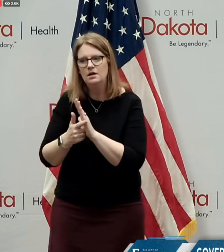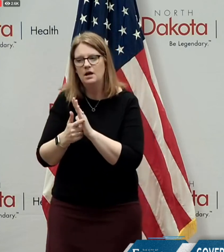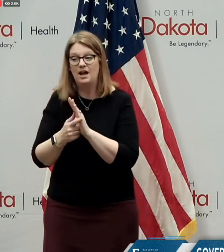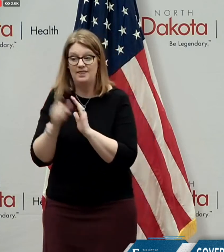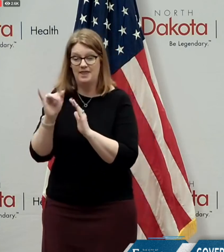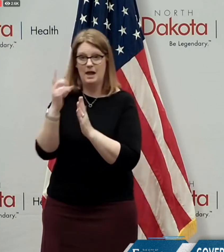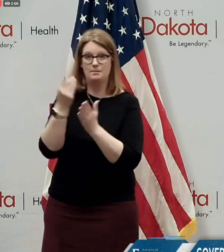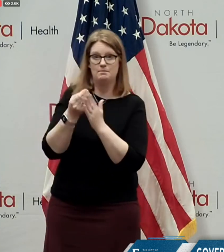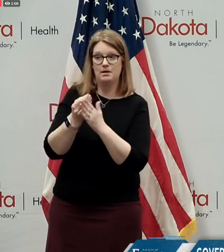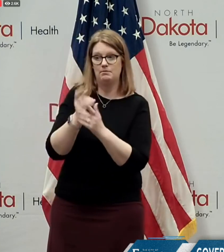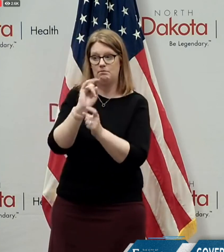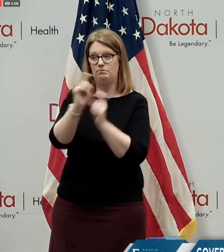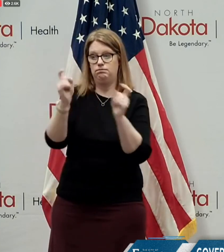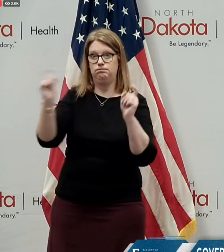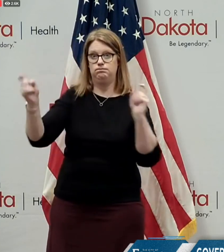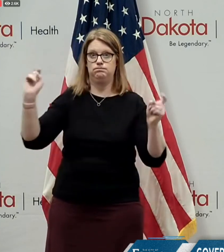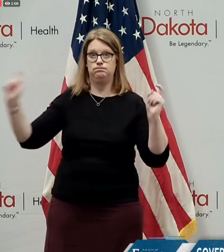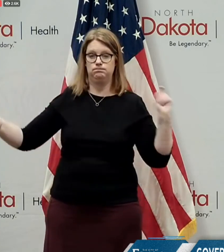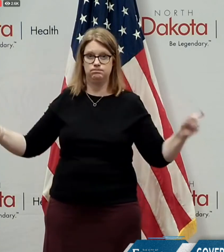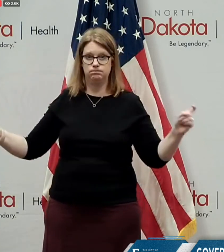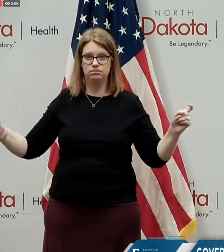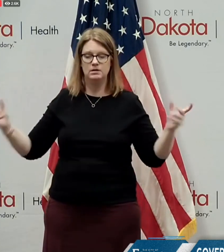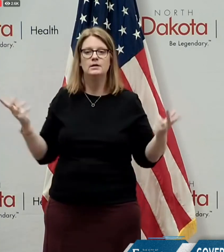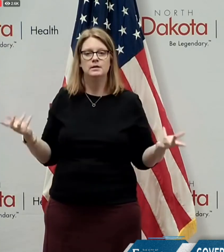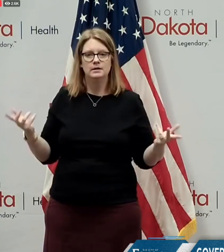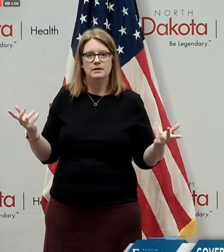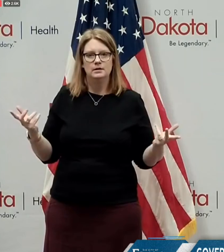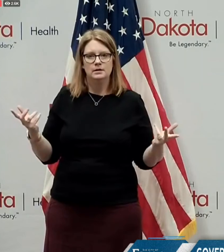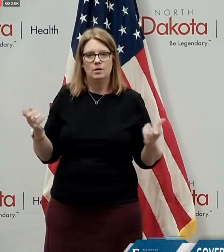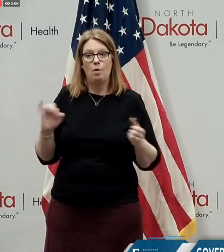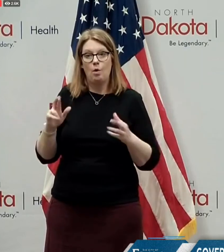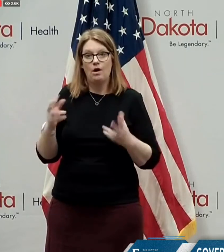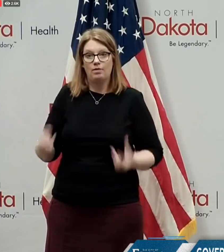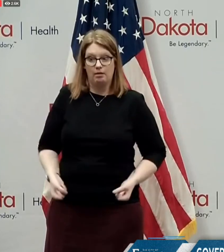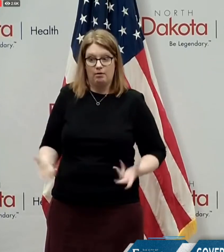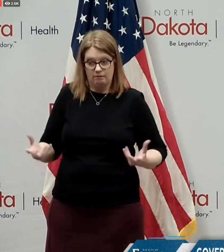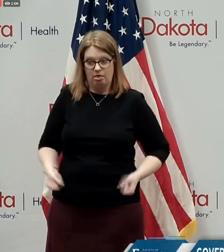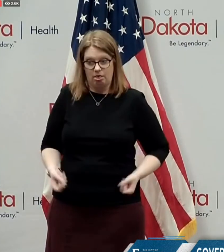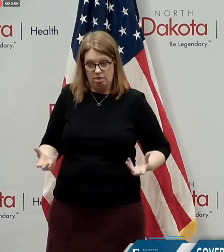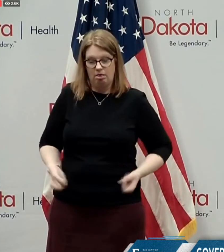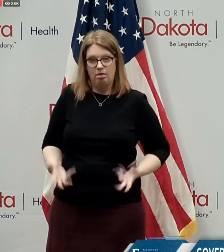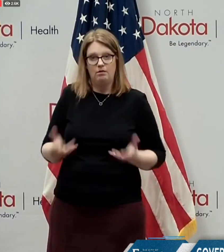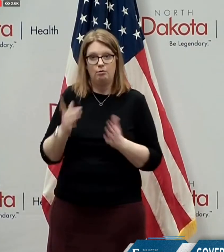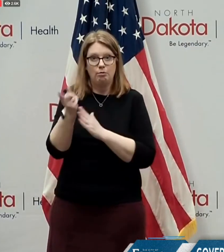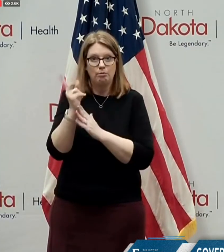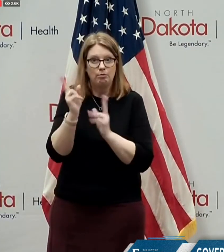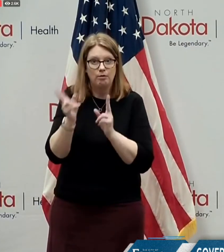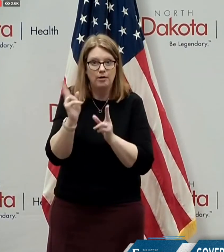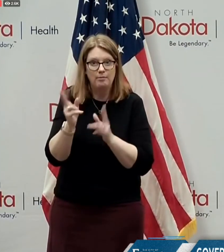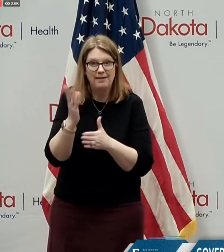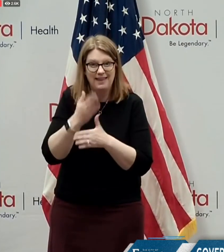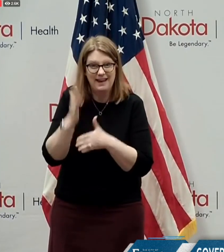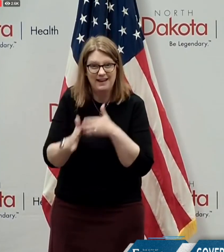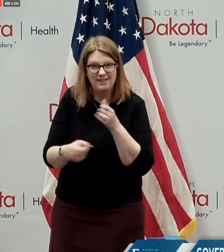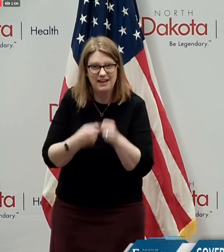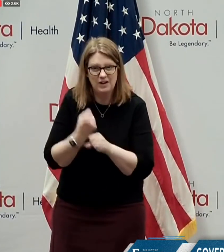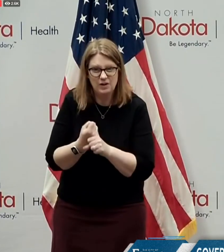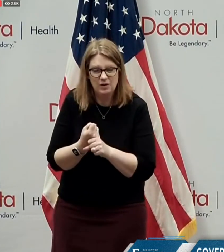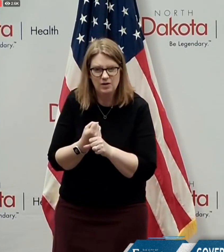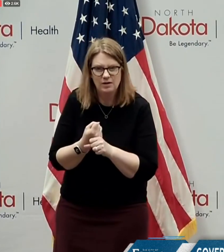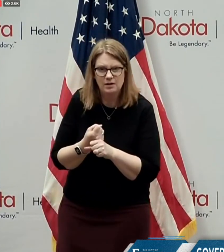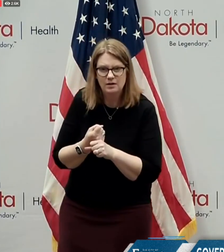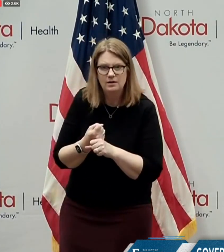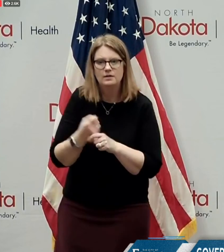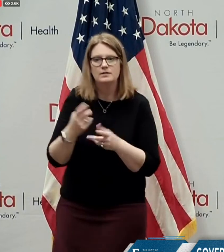distributed immediately when it hit those books, probably wouldn't have been able to be spent by the end of the year. If it was then